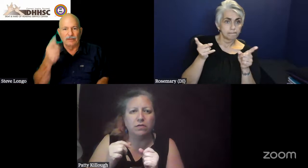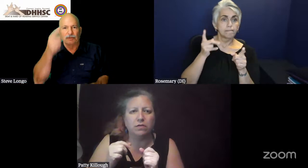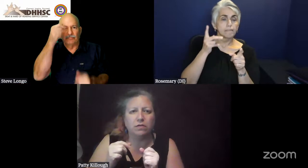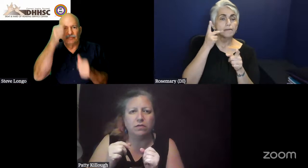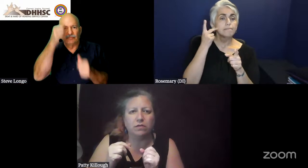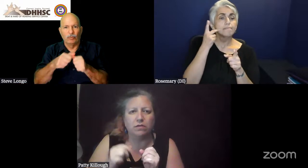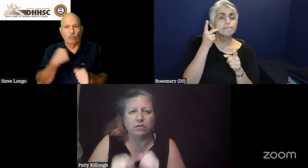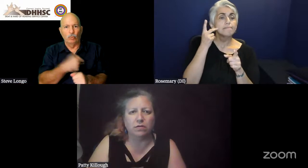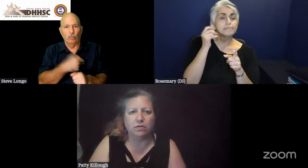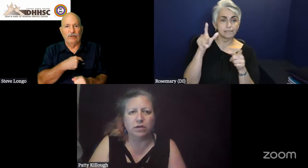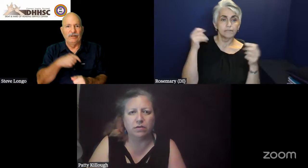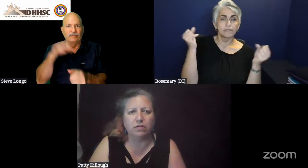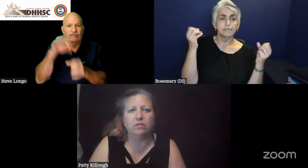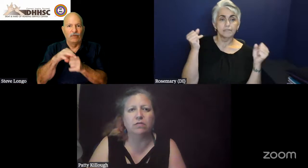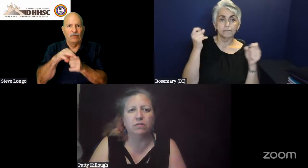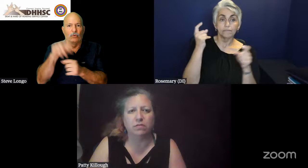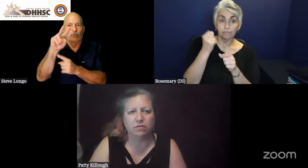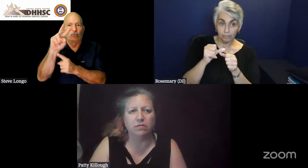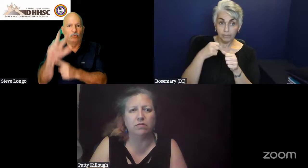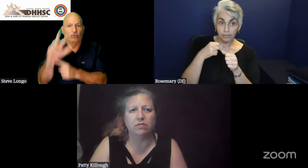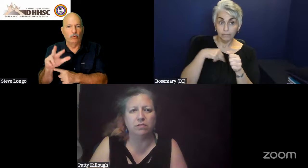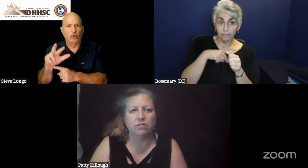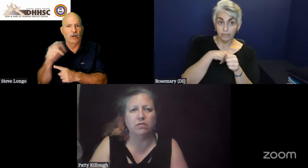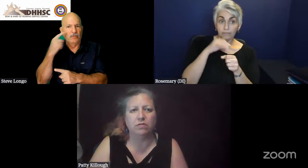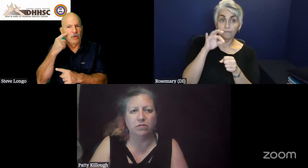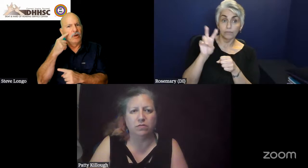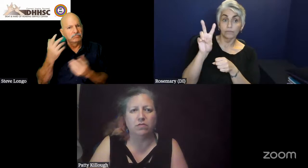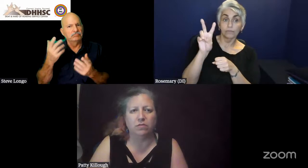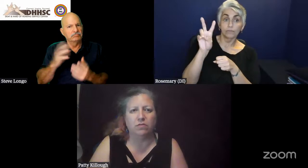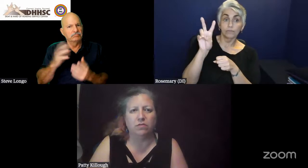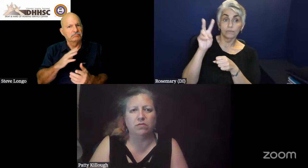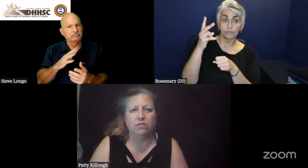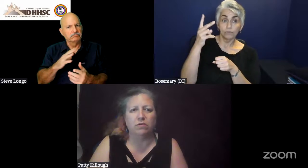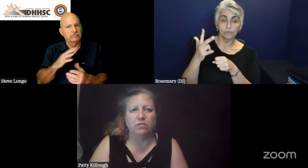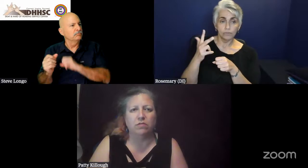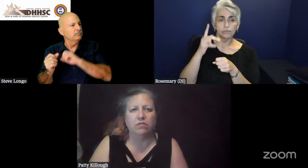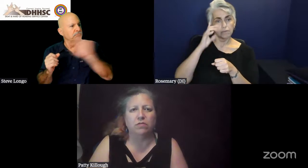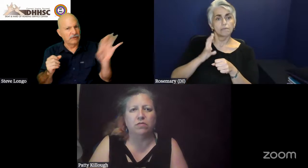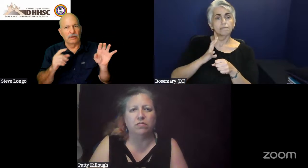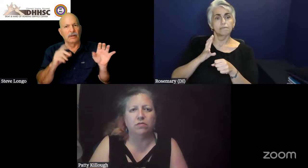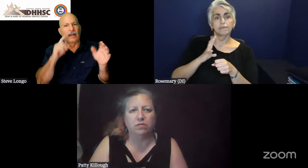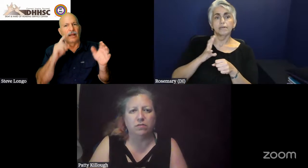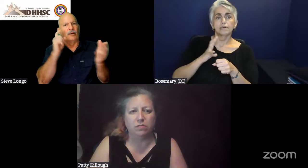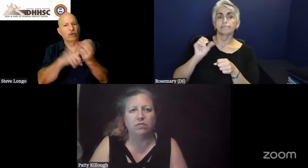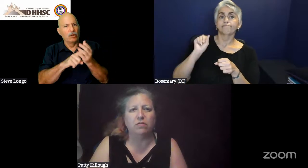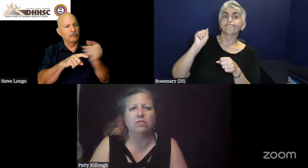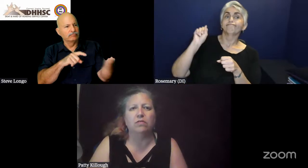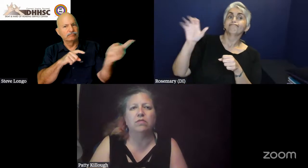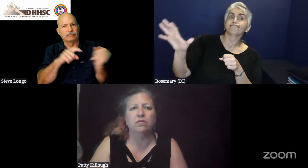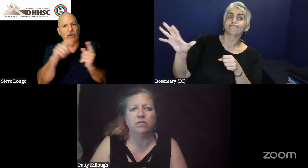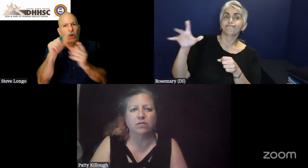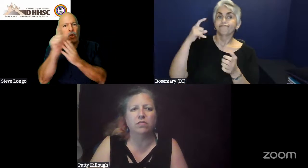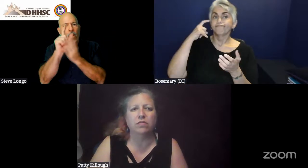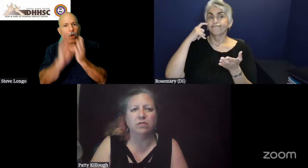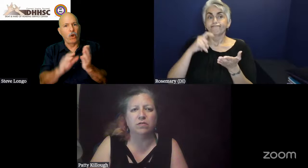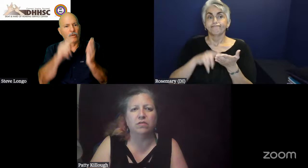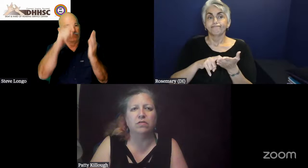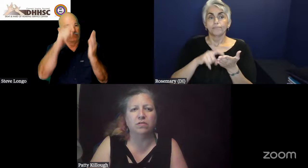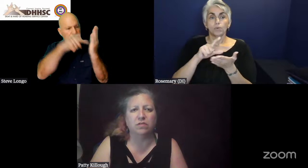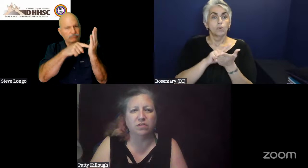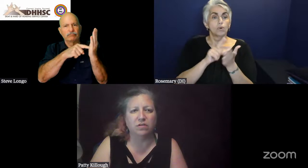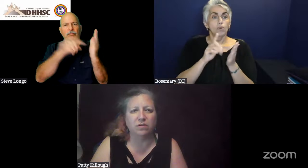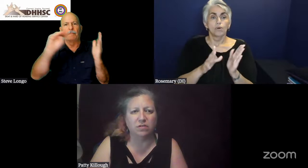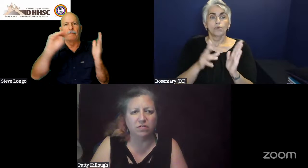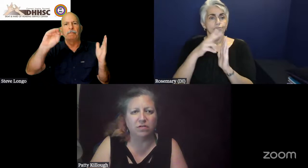You're right, Steve says, Patty, yeah. Remember we voted and 2/3 people, we thought 2/3 was